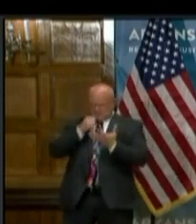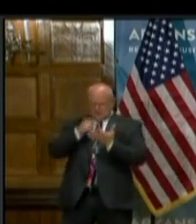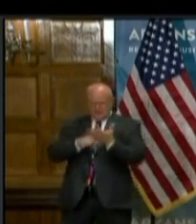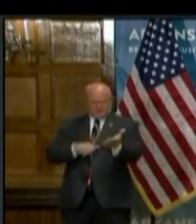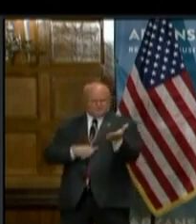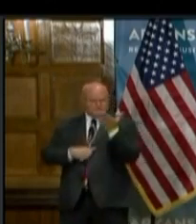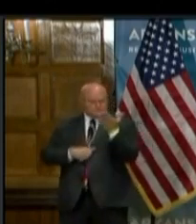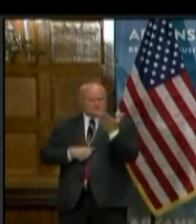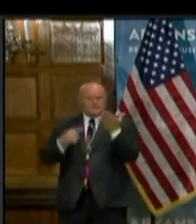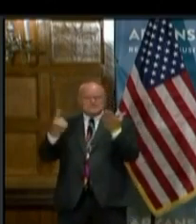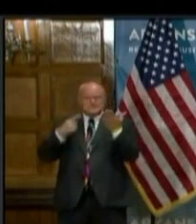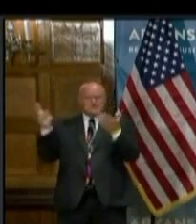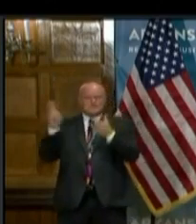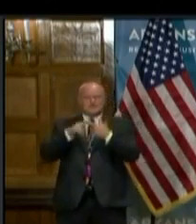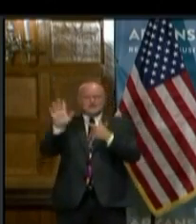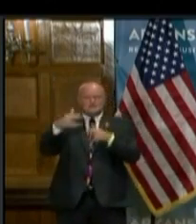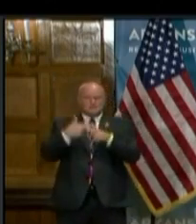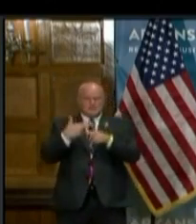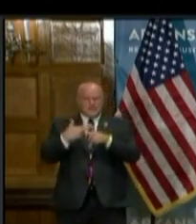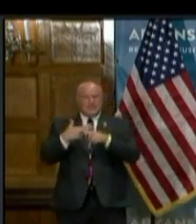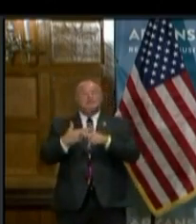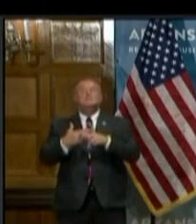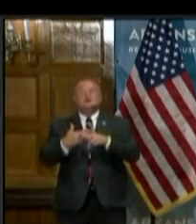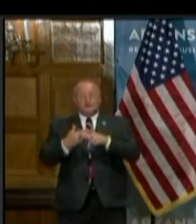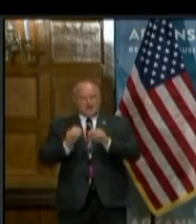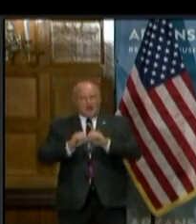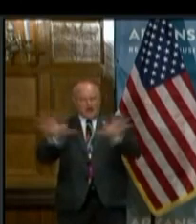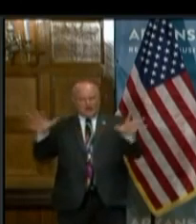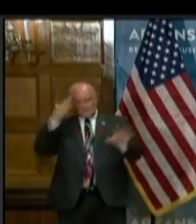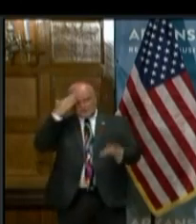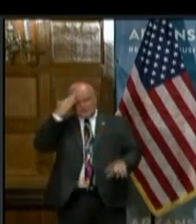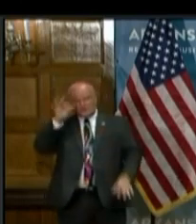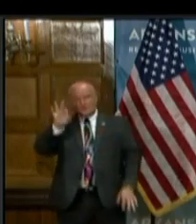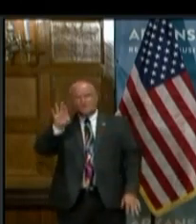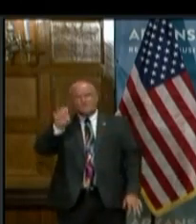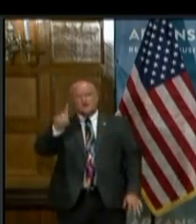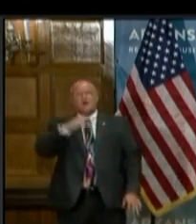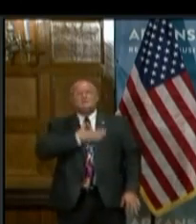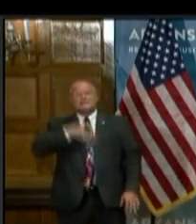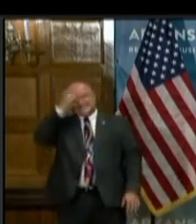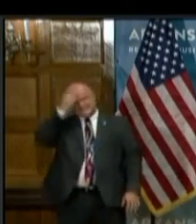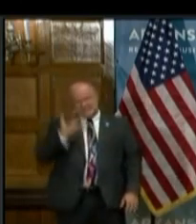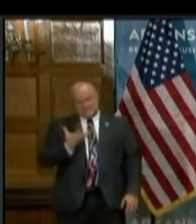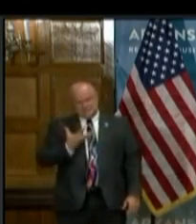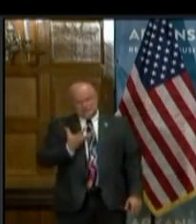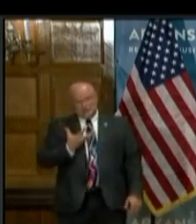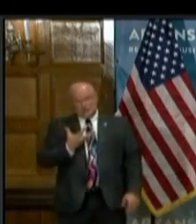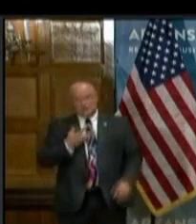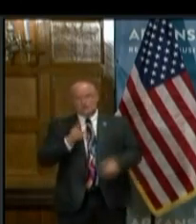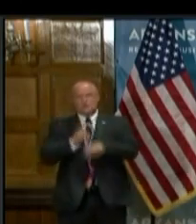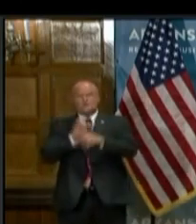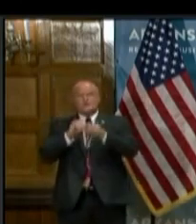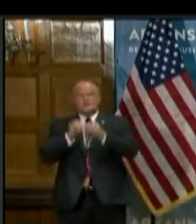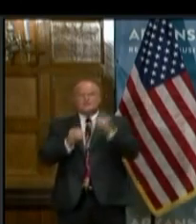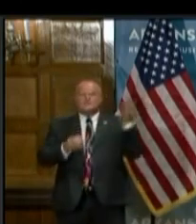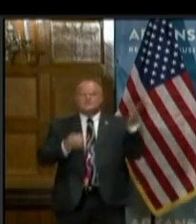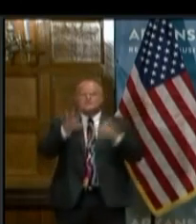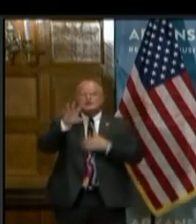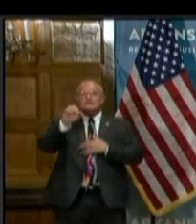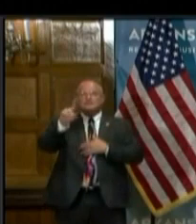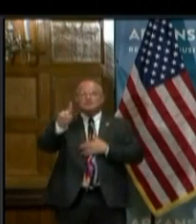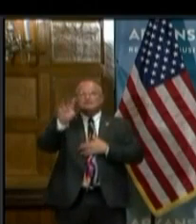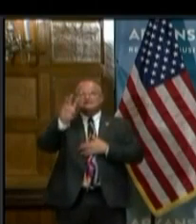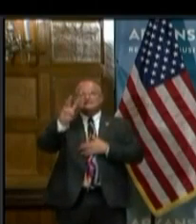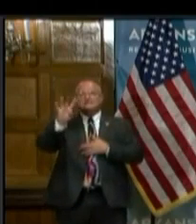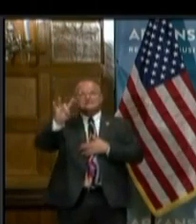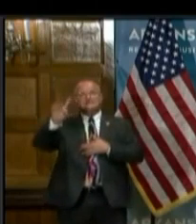mail that someone has filed in your name, then you obviously know it's fraudulent. Please let us know. Use the numbers on the screen,